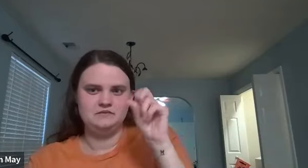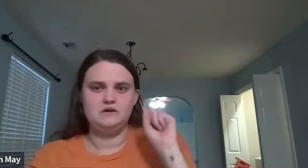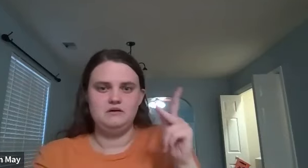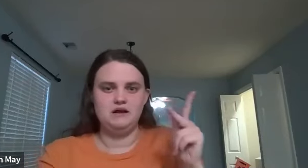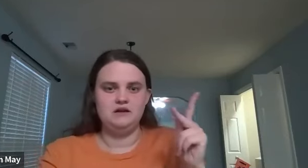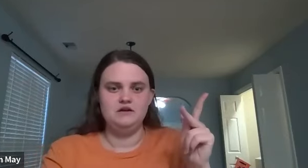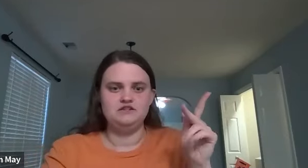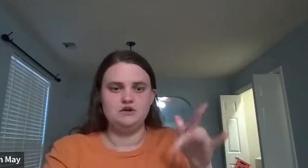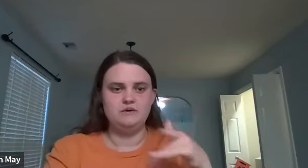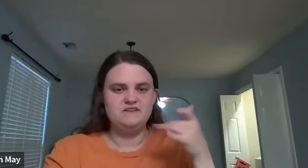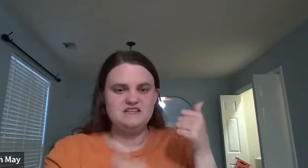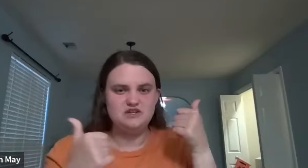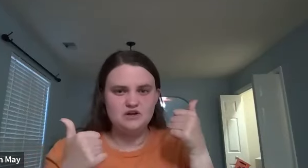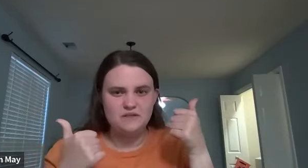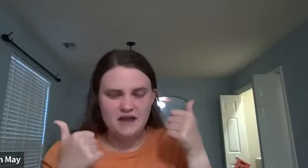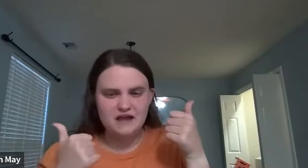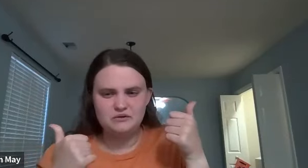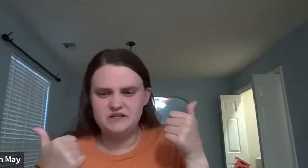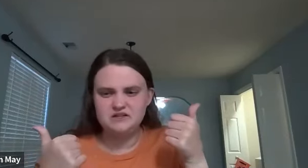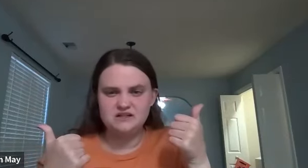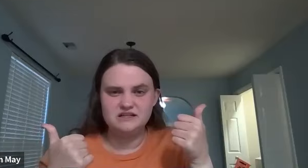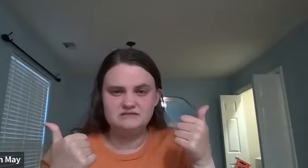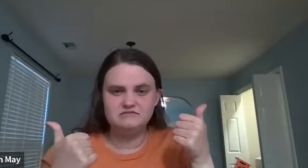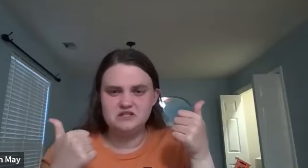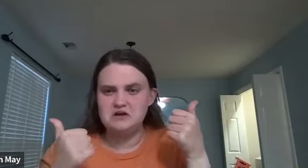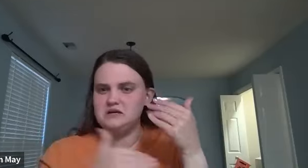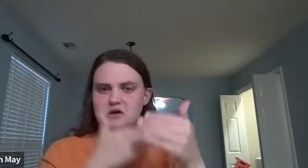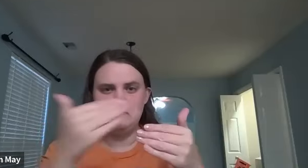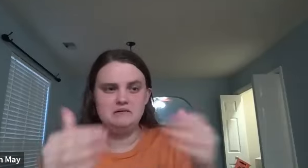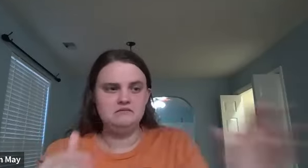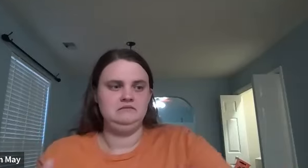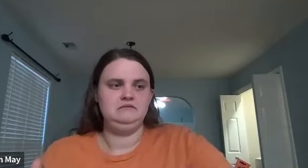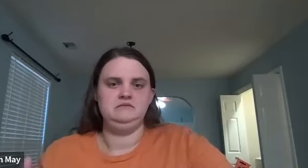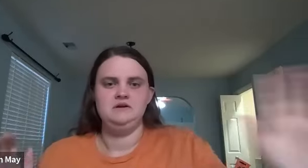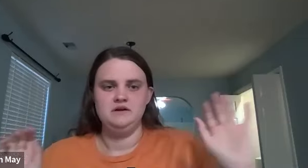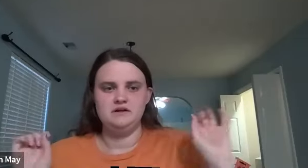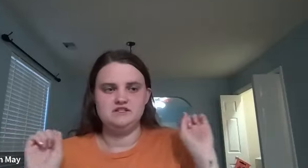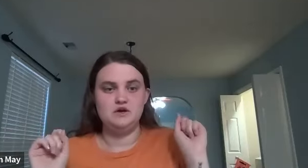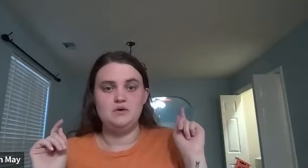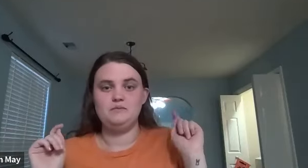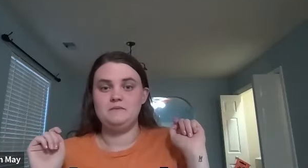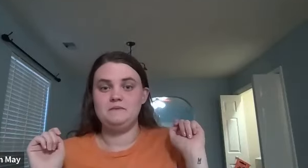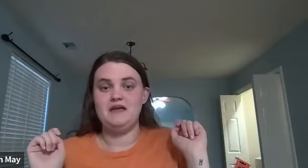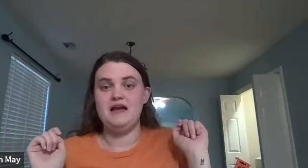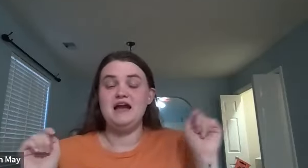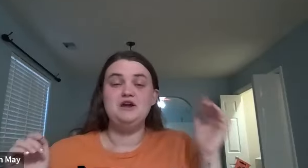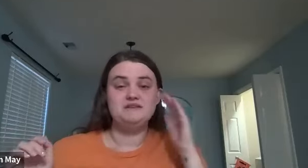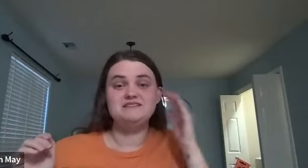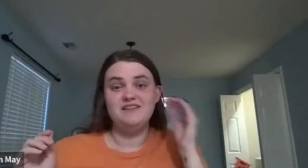All right. So are we feeling good on that? Are we good to go? Keep going. So I know this is a